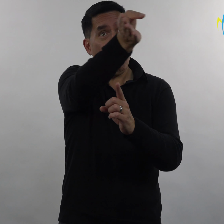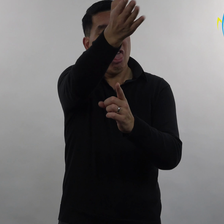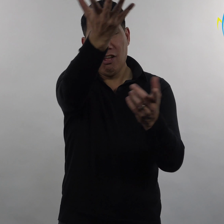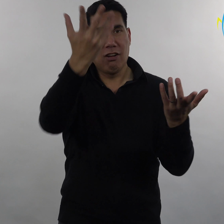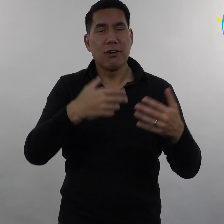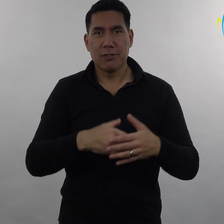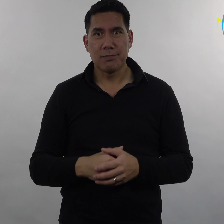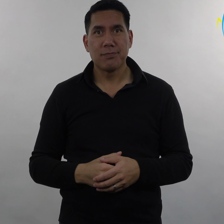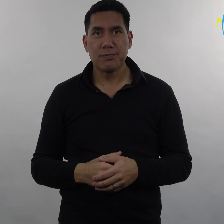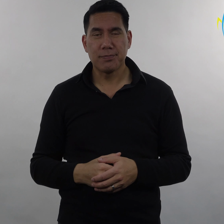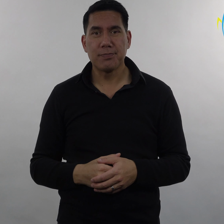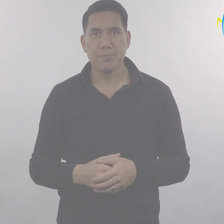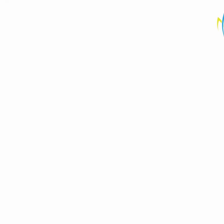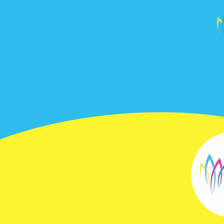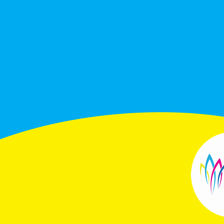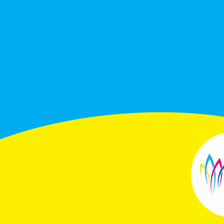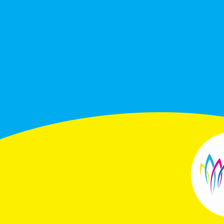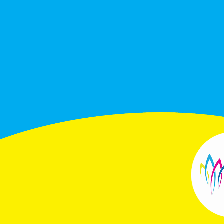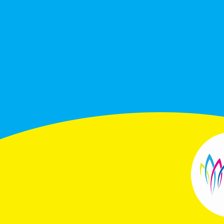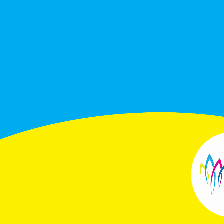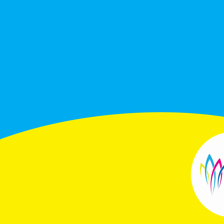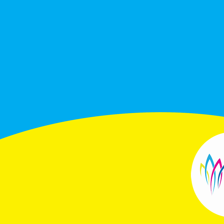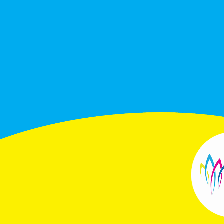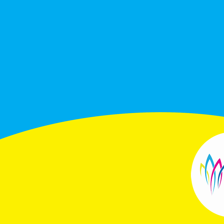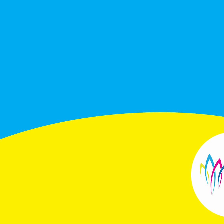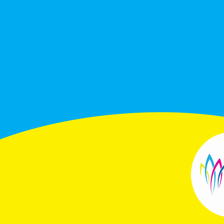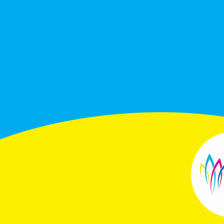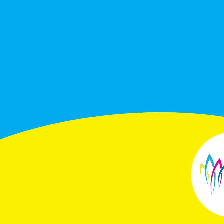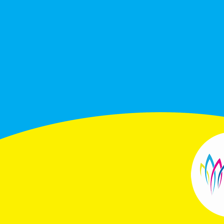you all.